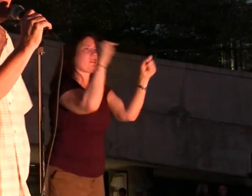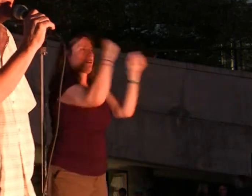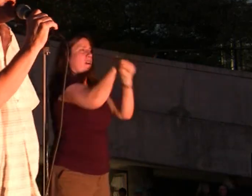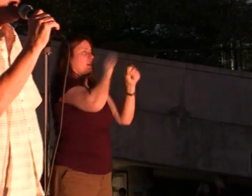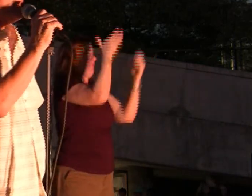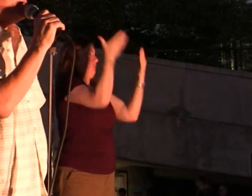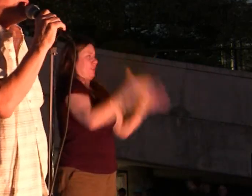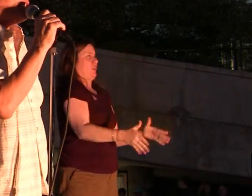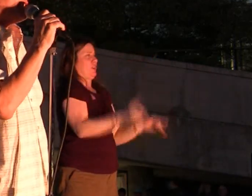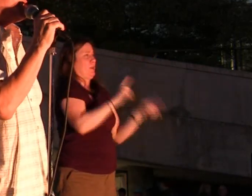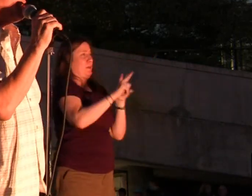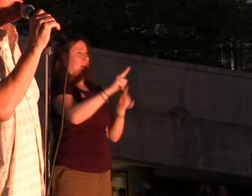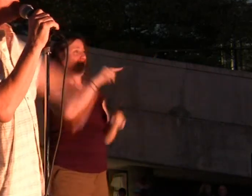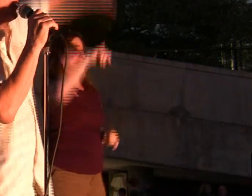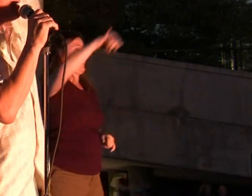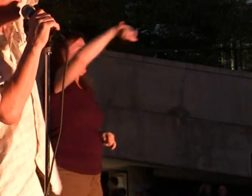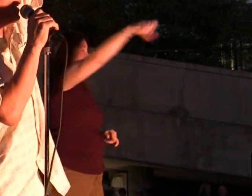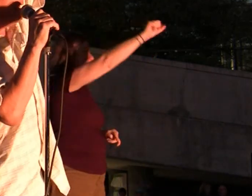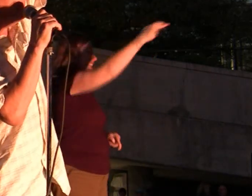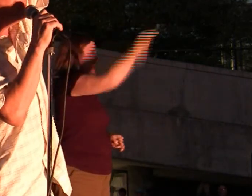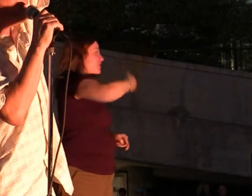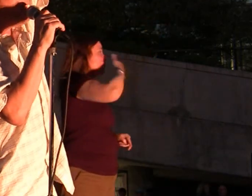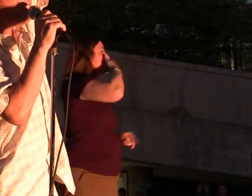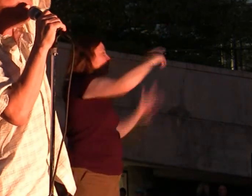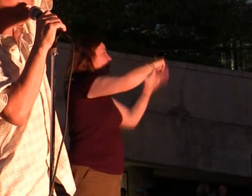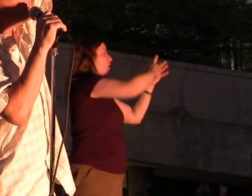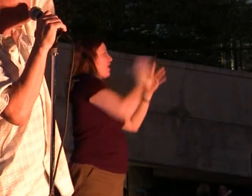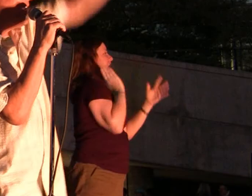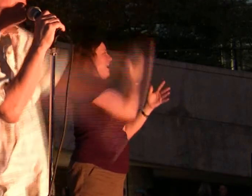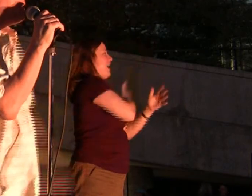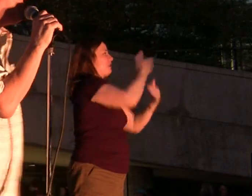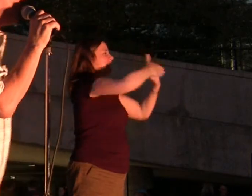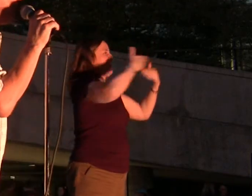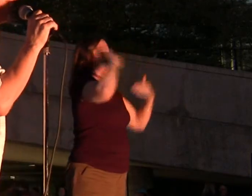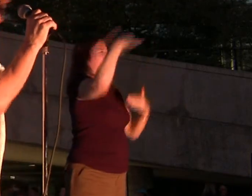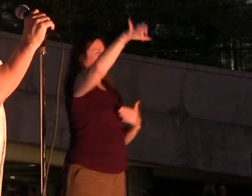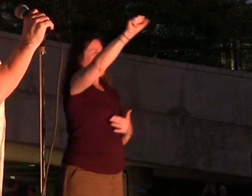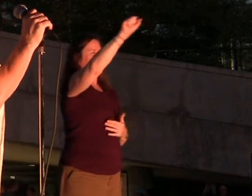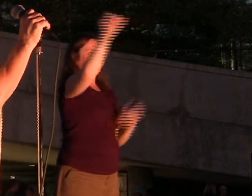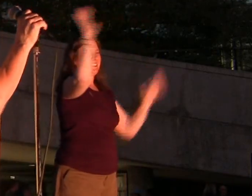tell you what, this is a hell of a good start for our side. Thank you, thank you, thank you.